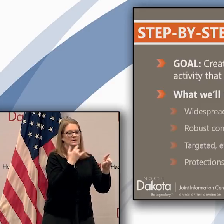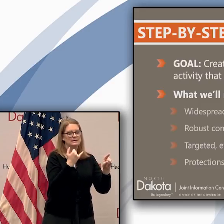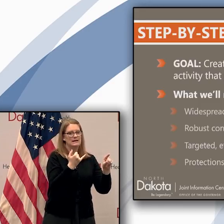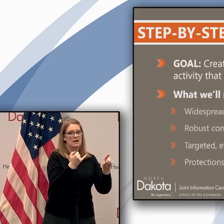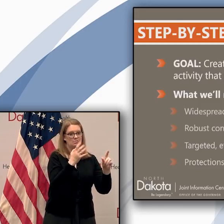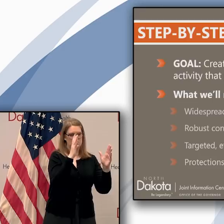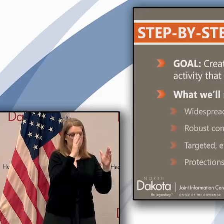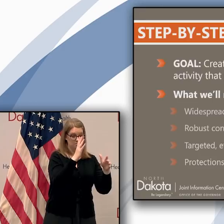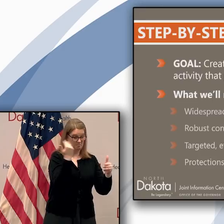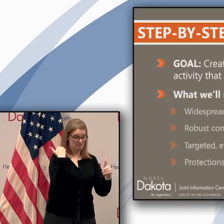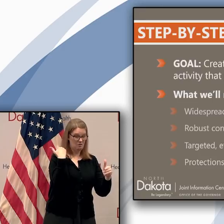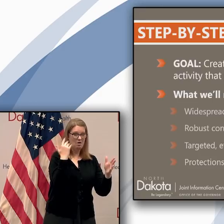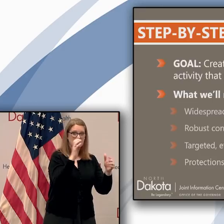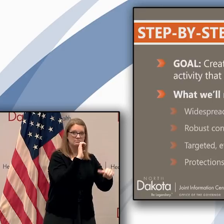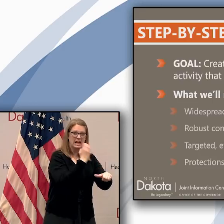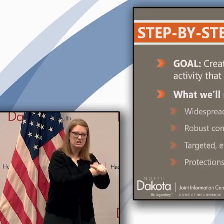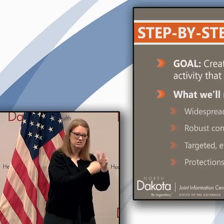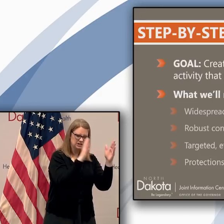energies about